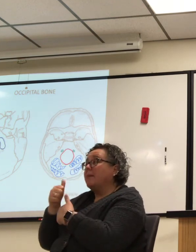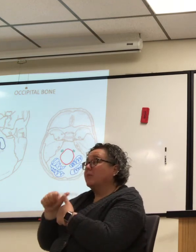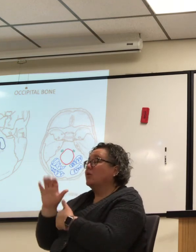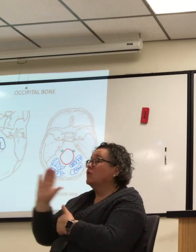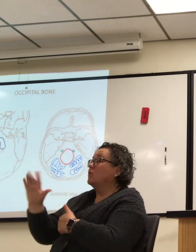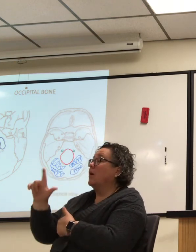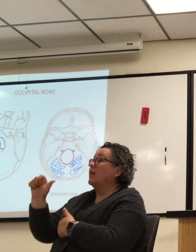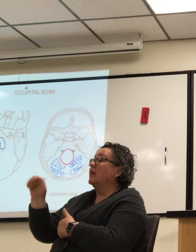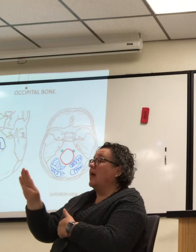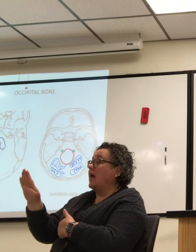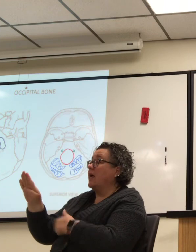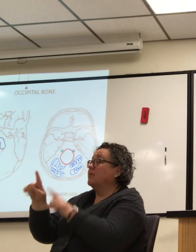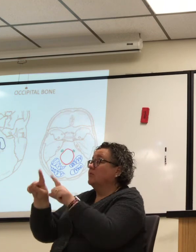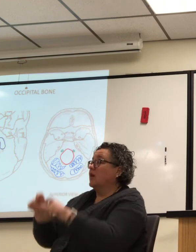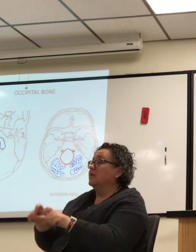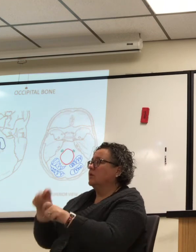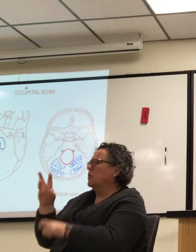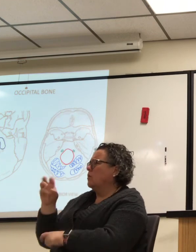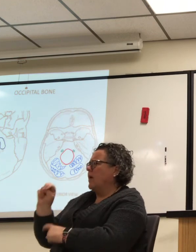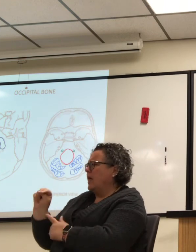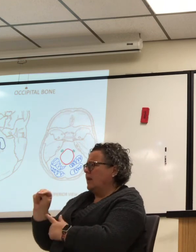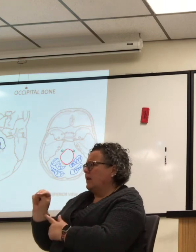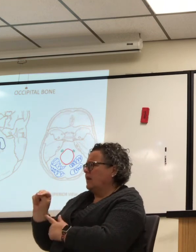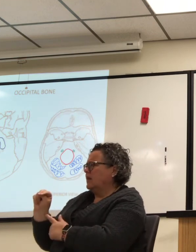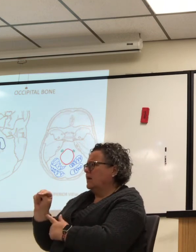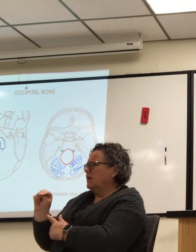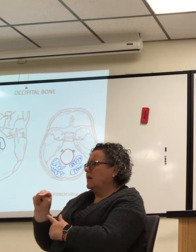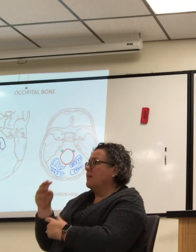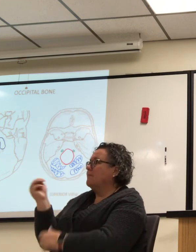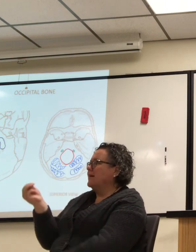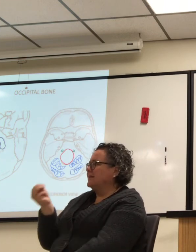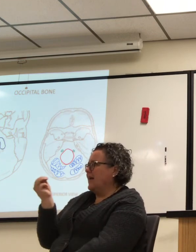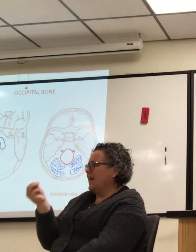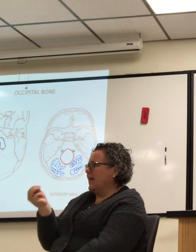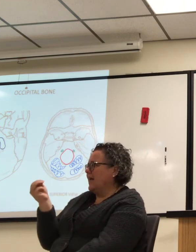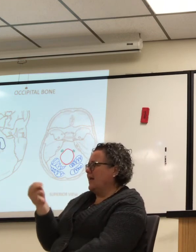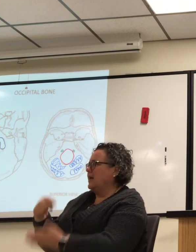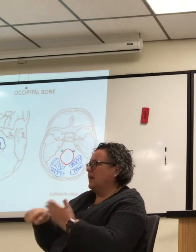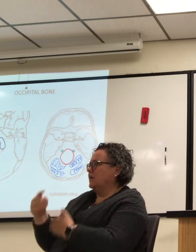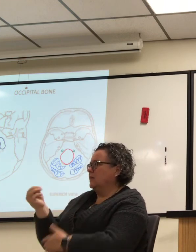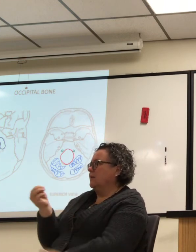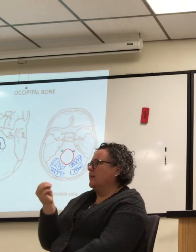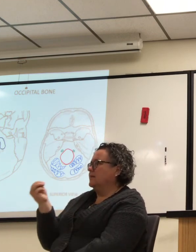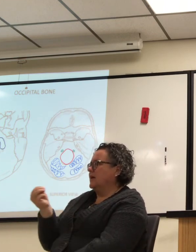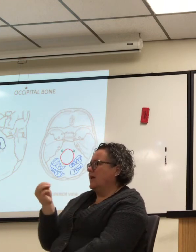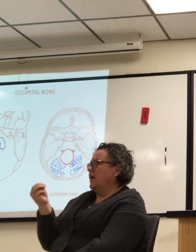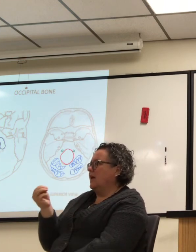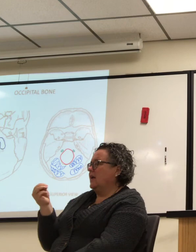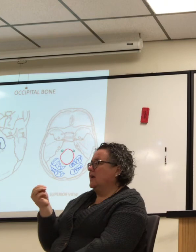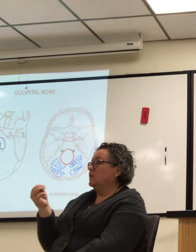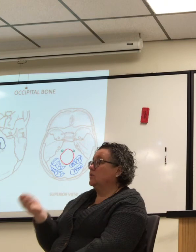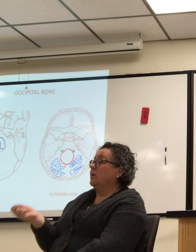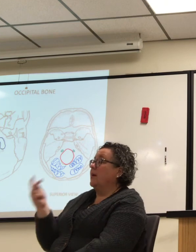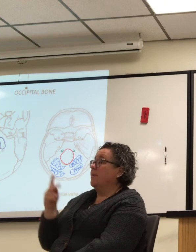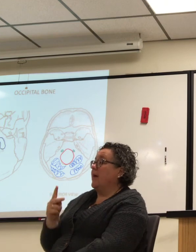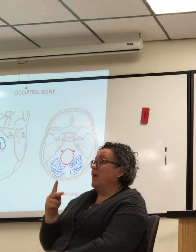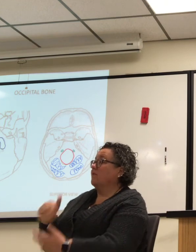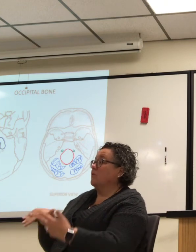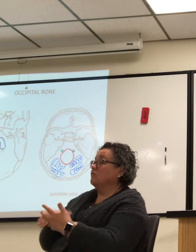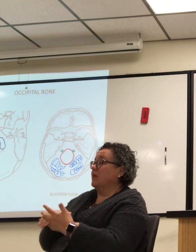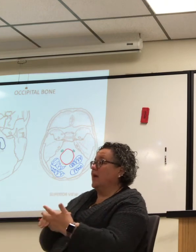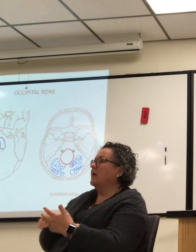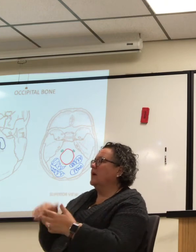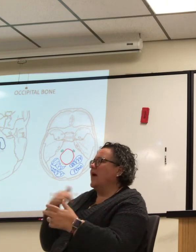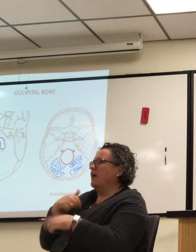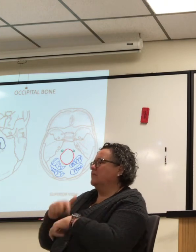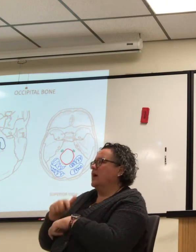for the lower limb is when? It's Monday. It's Monday. So when we come back from break, you'll just